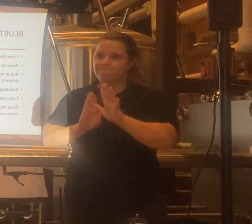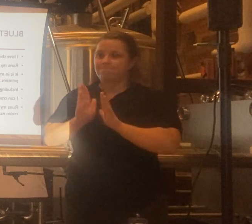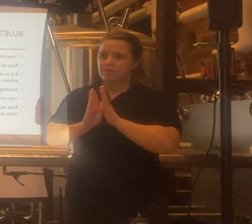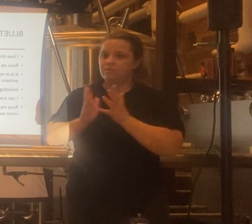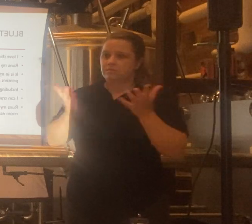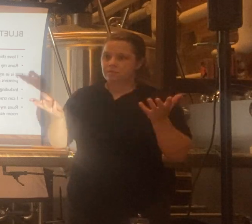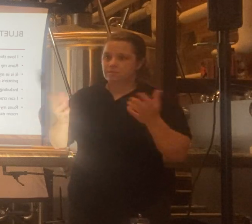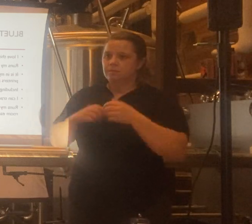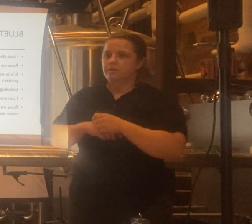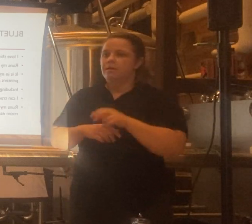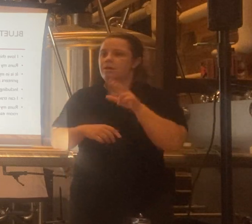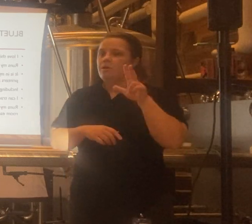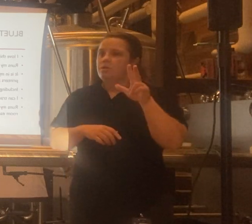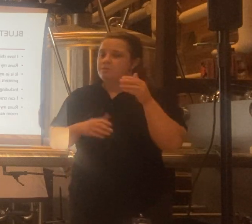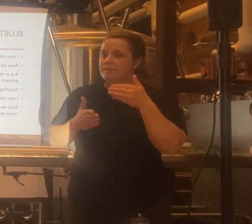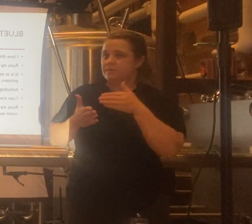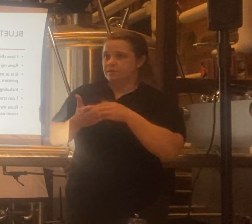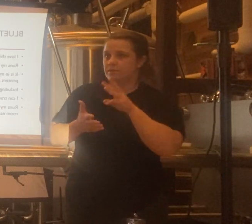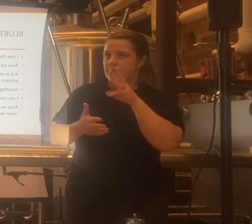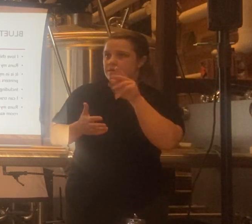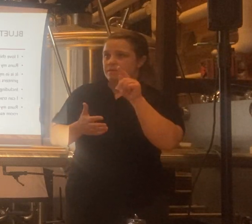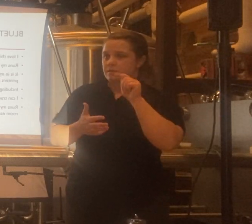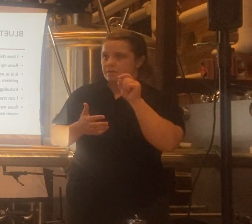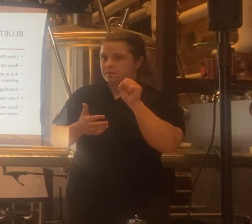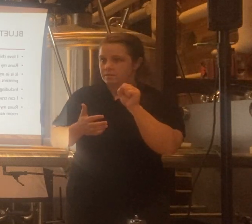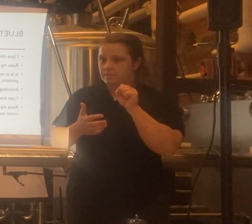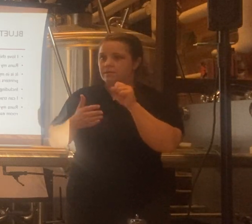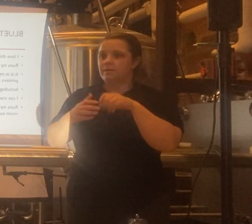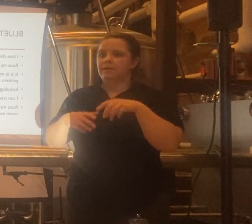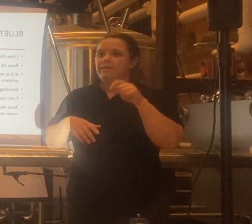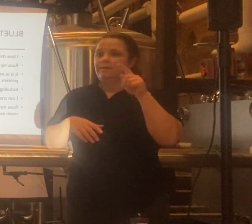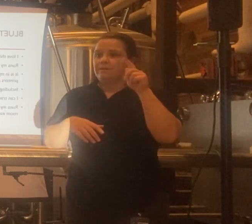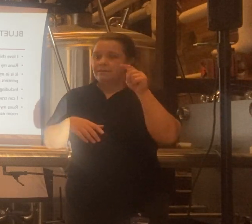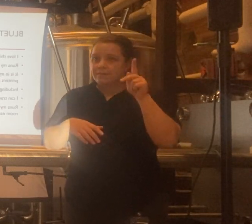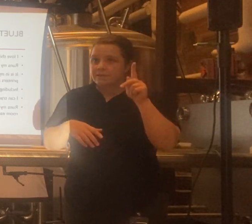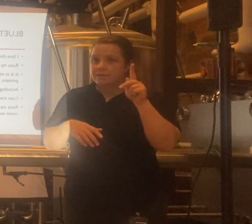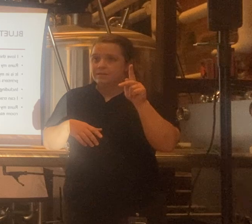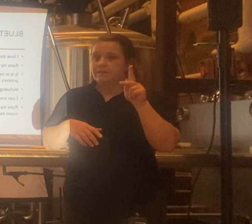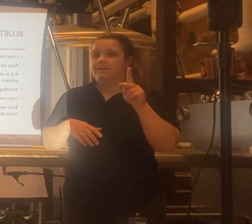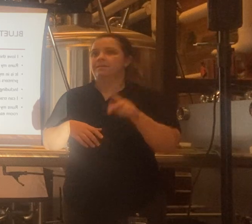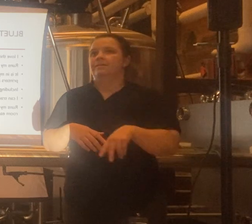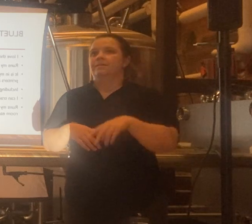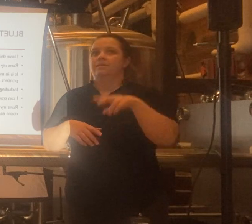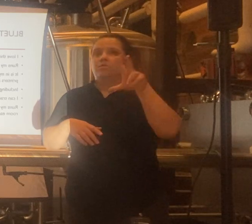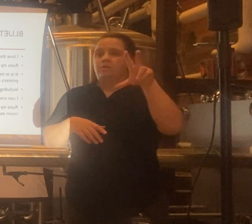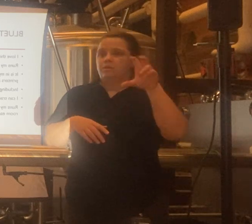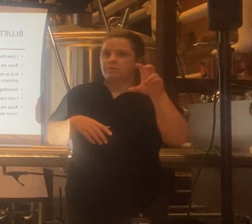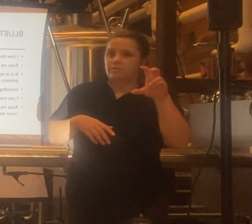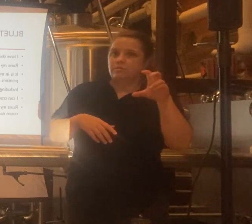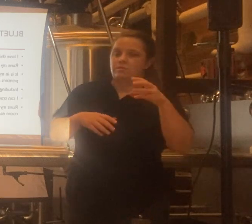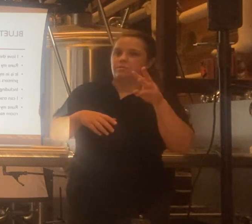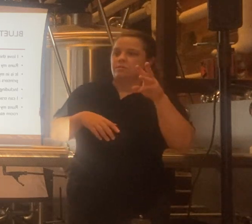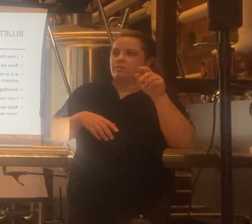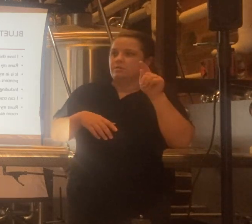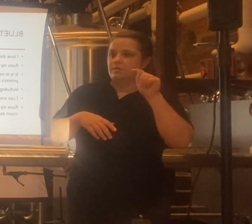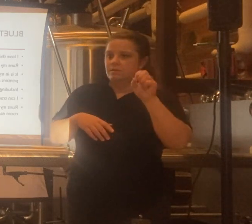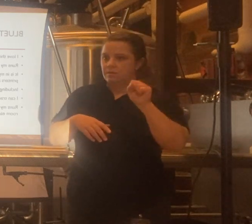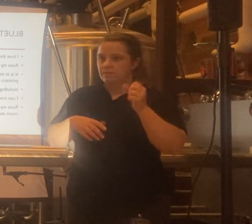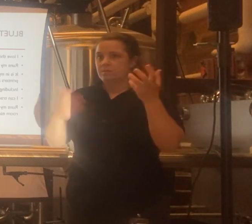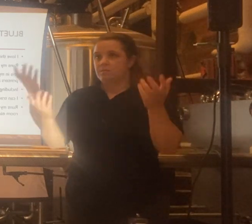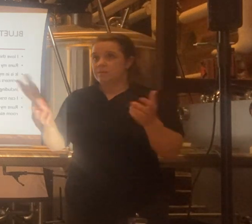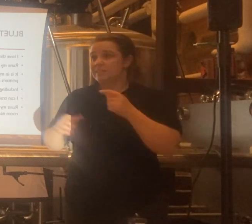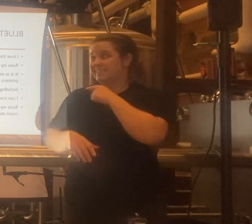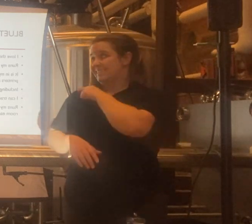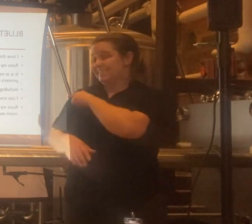Well, it's 3,000 watts. The TV was 300 watts. That's 10 hours. I was a little over that, so 9 hours. So quite a bit of energy comes out of that one